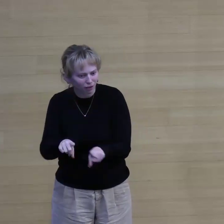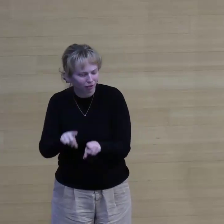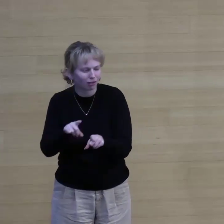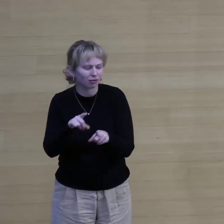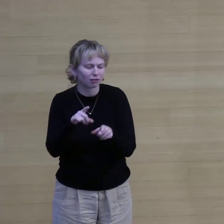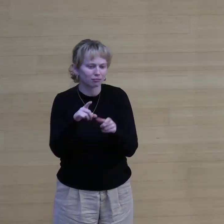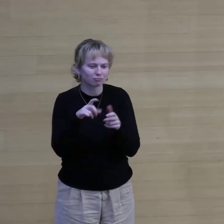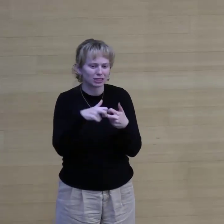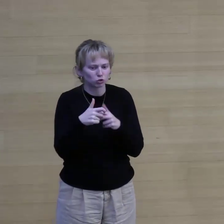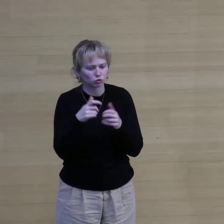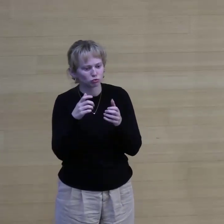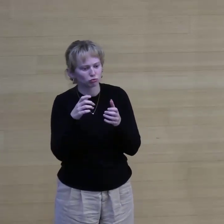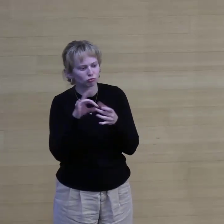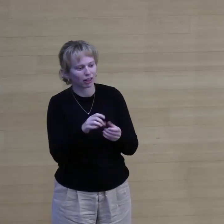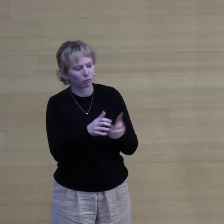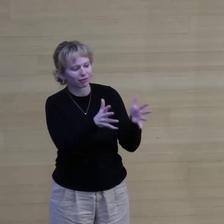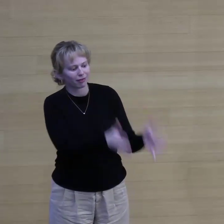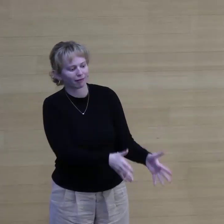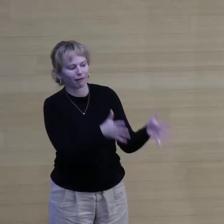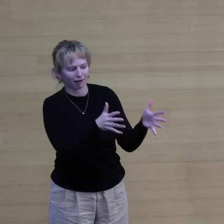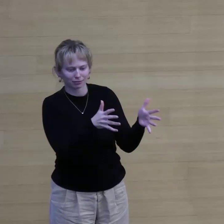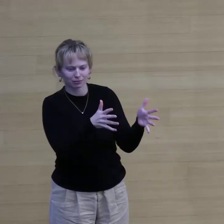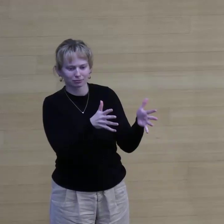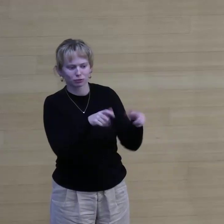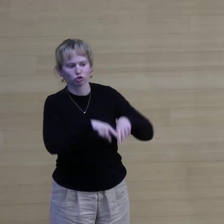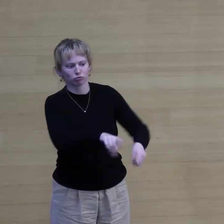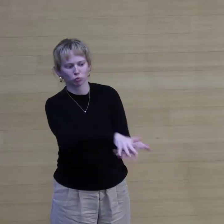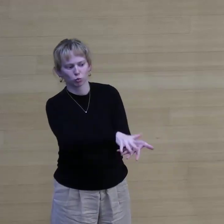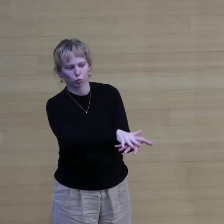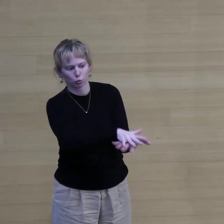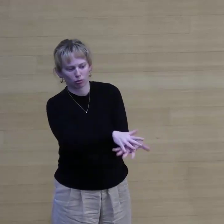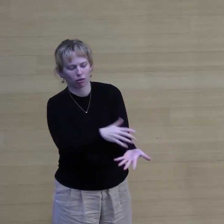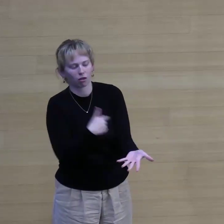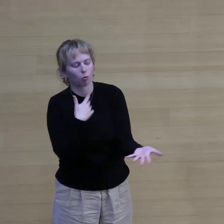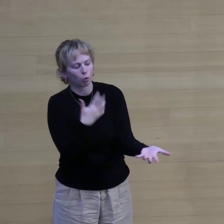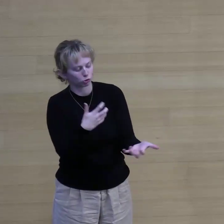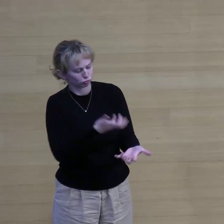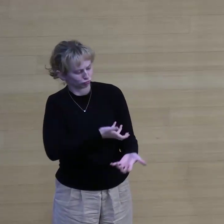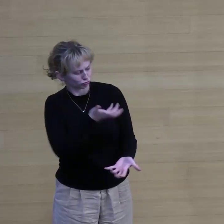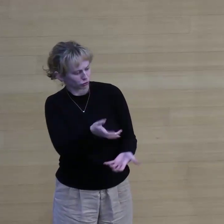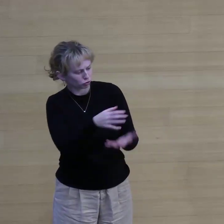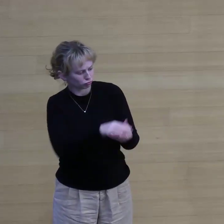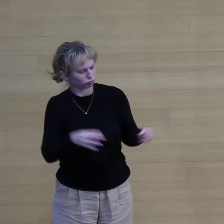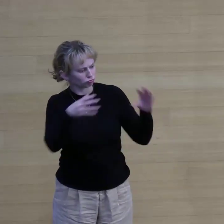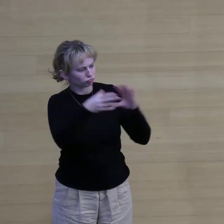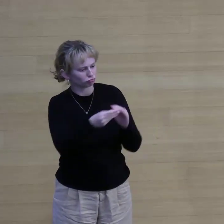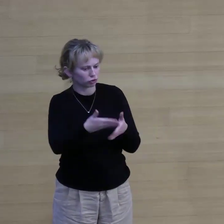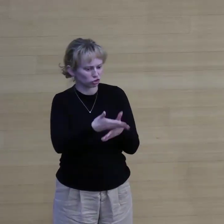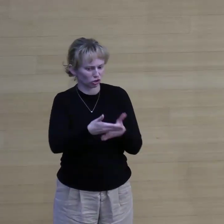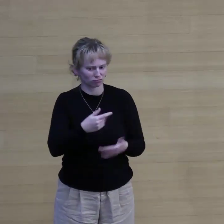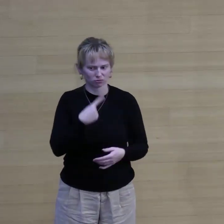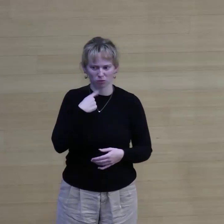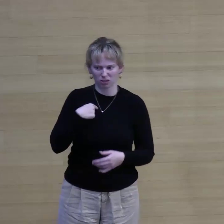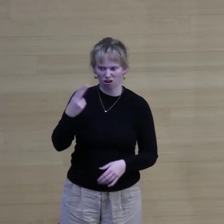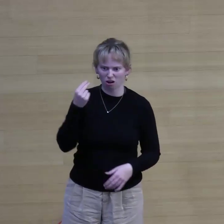issues around neglect at the school that he was at the time. And I said, I want to tell this story. And he was like, you're not telling that